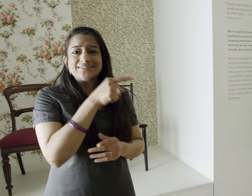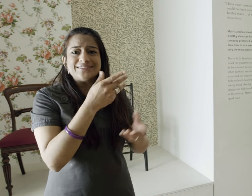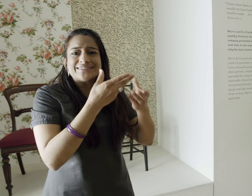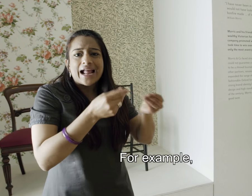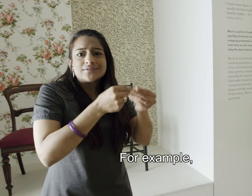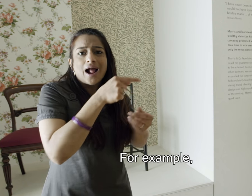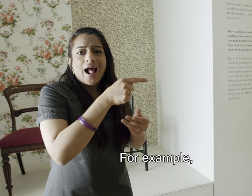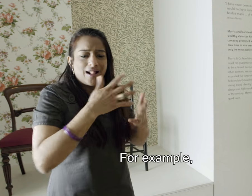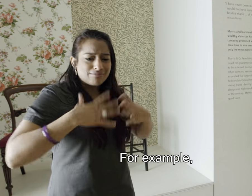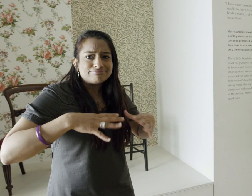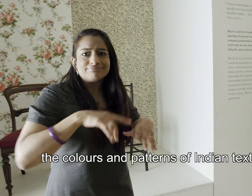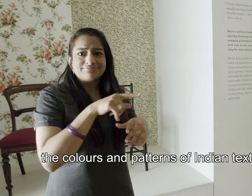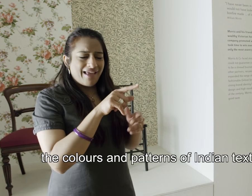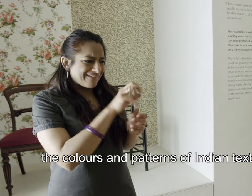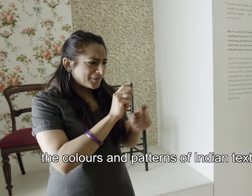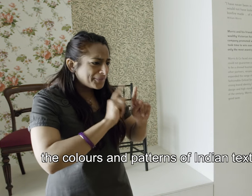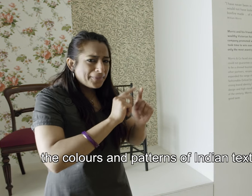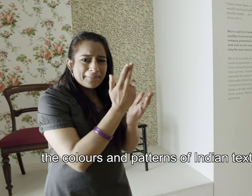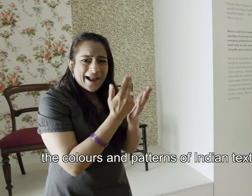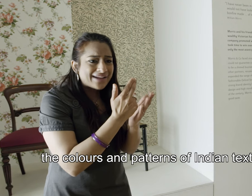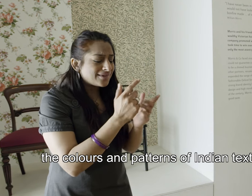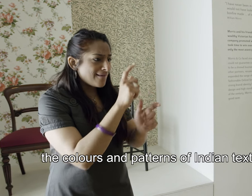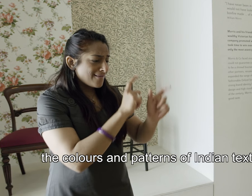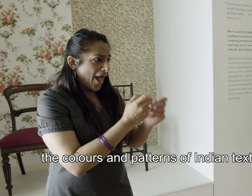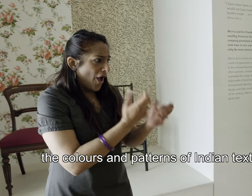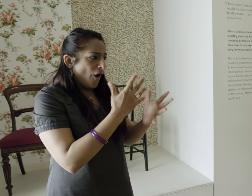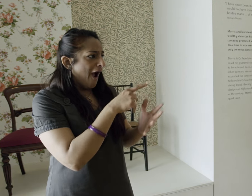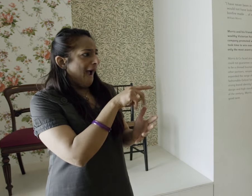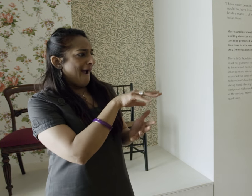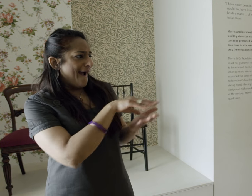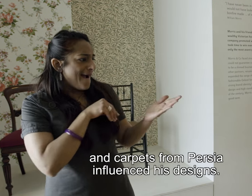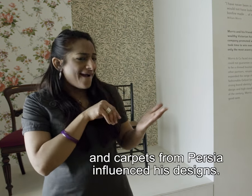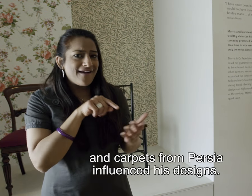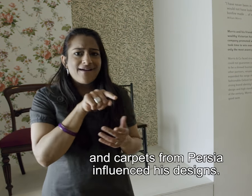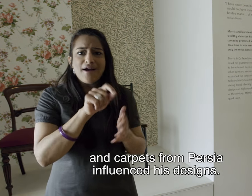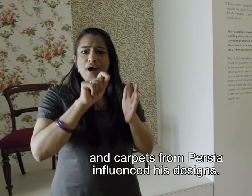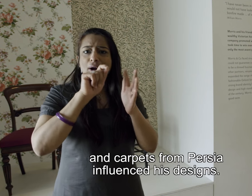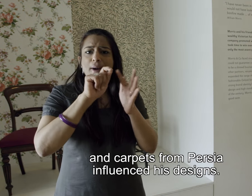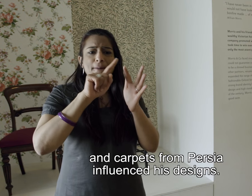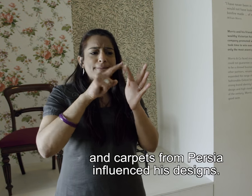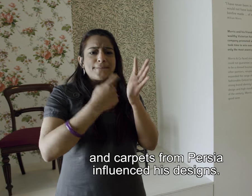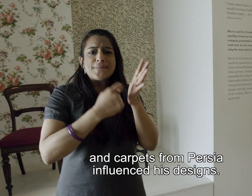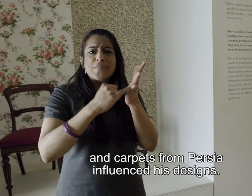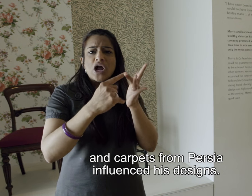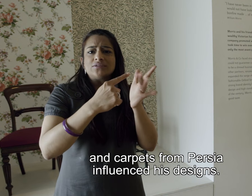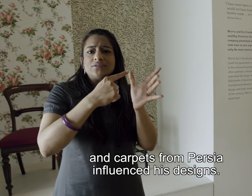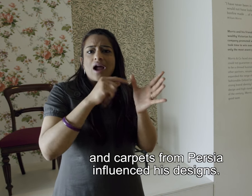for example the colors and patterns of Indian textiles and carpets from Persia influenced his designs